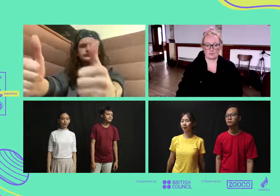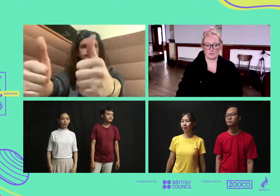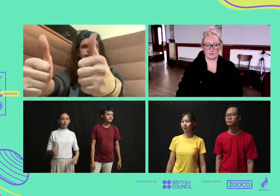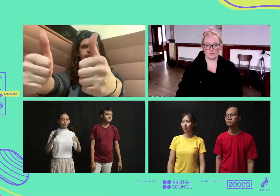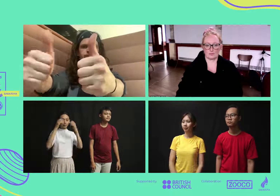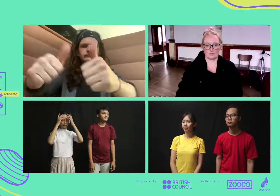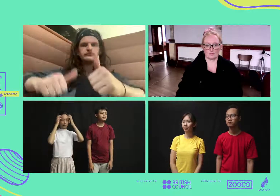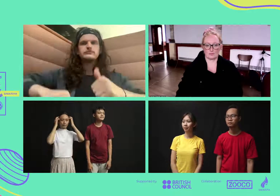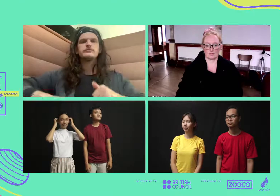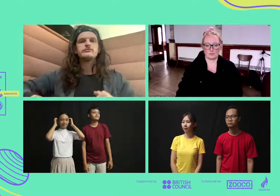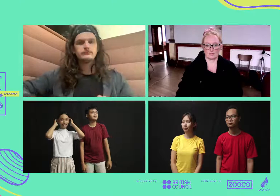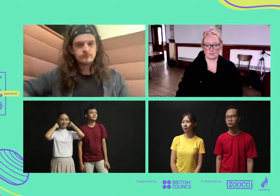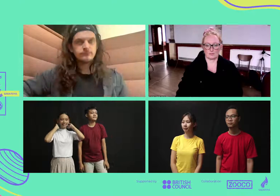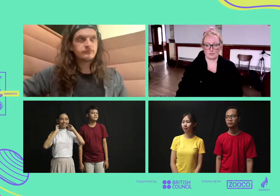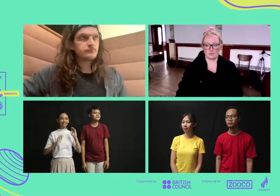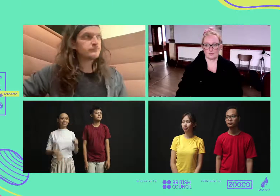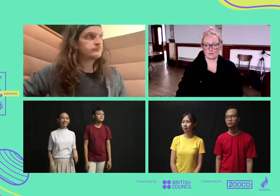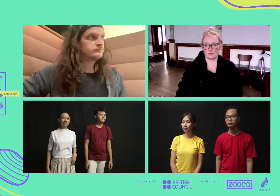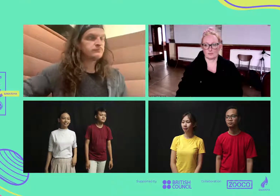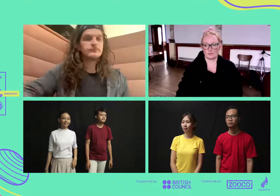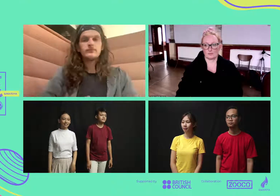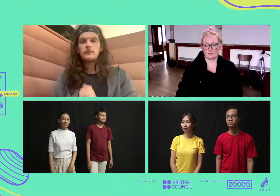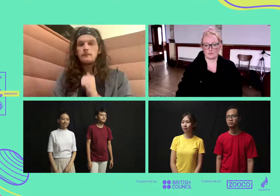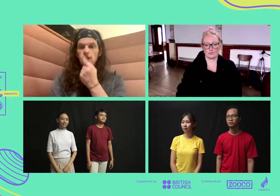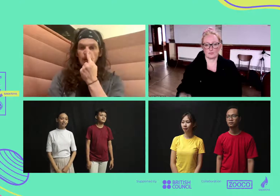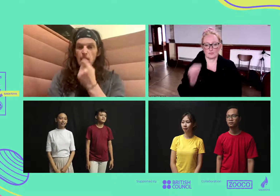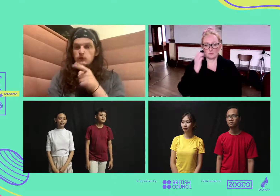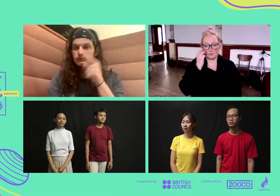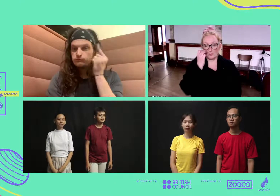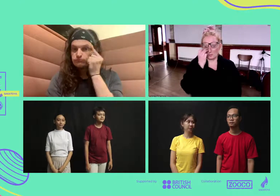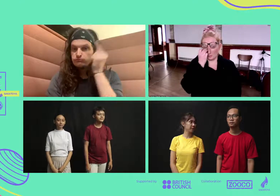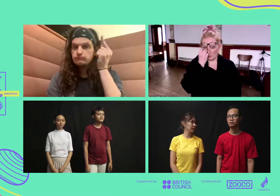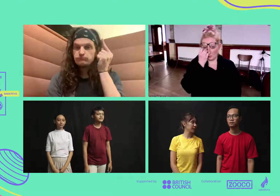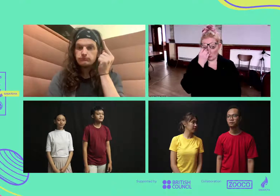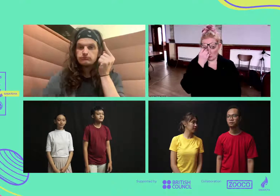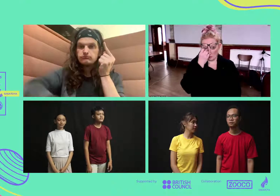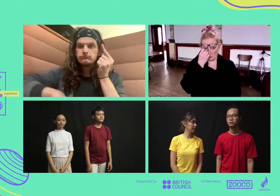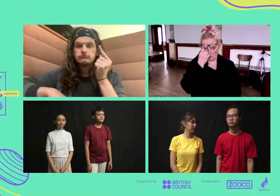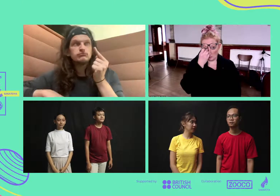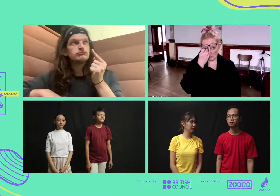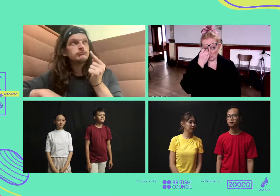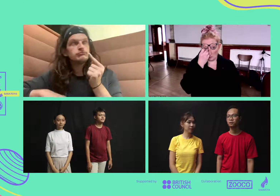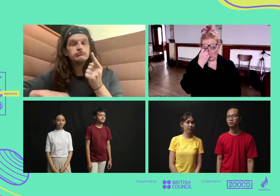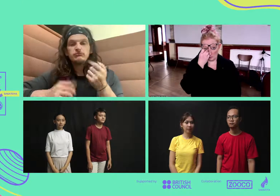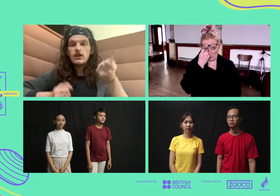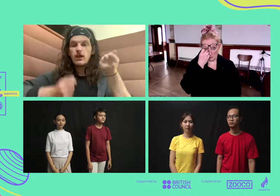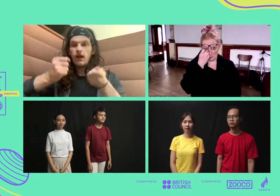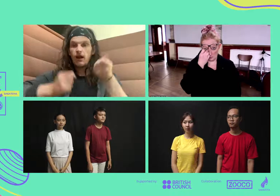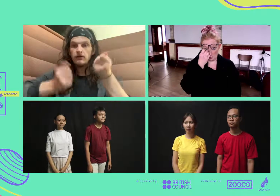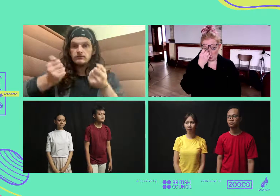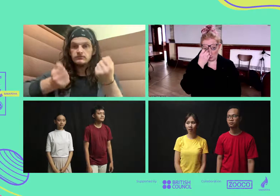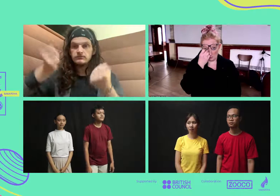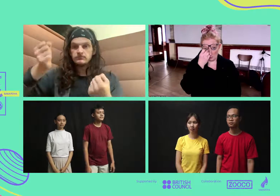What I'm seeing is a little bit, there's a bit of a lag on my internet, so I'm hoping you can see me